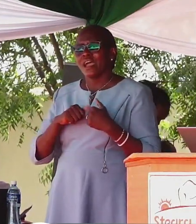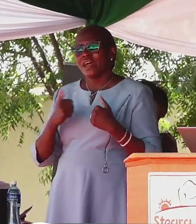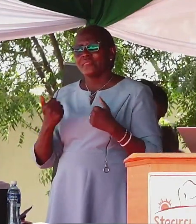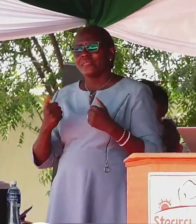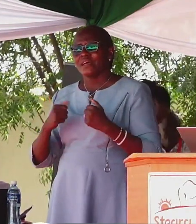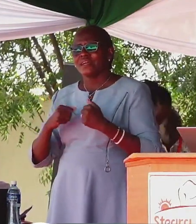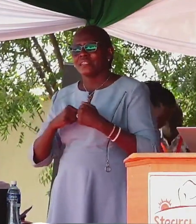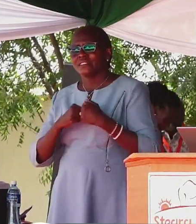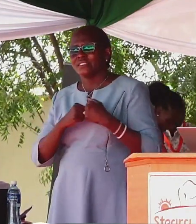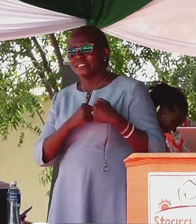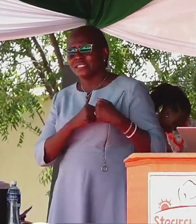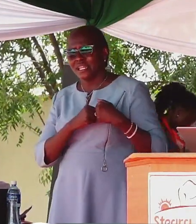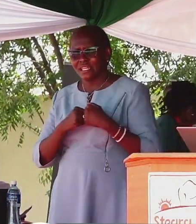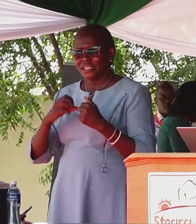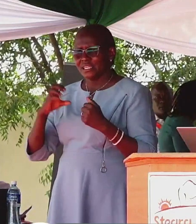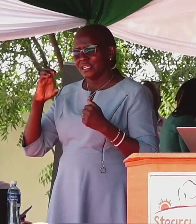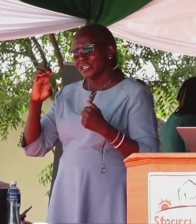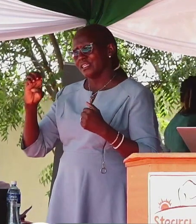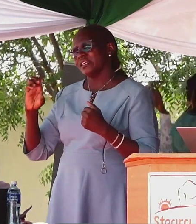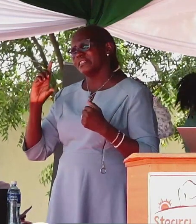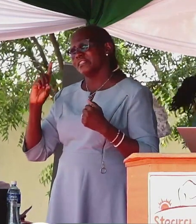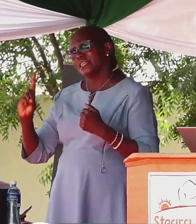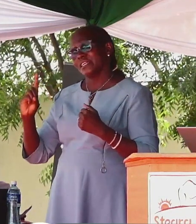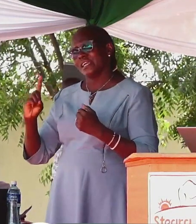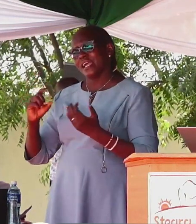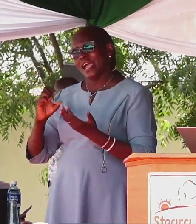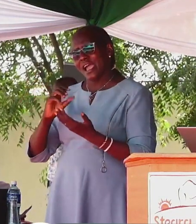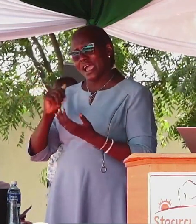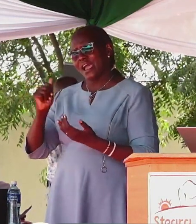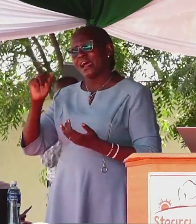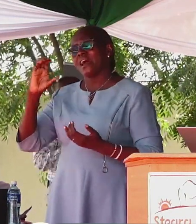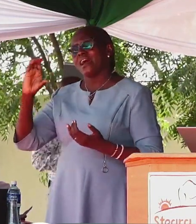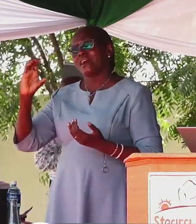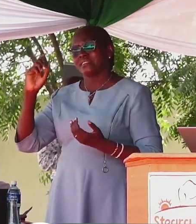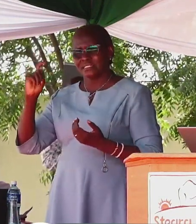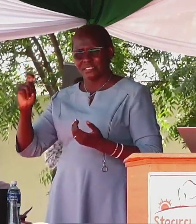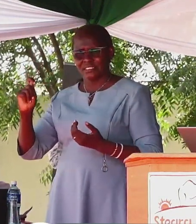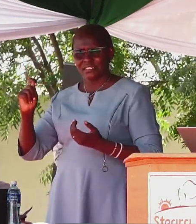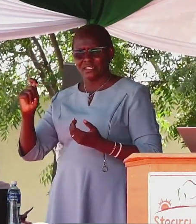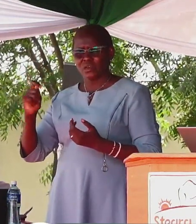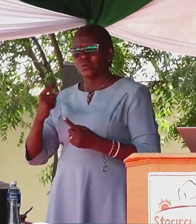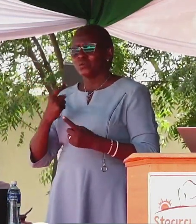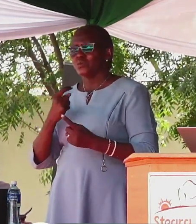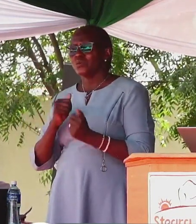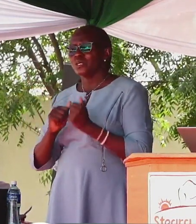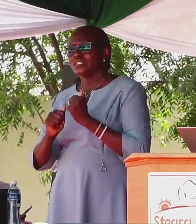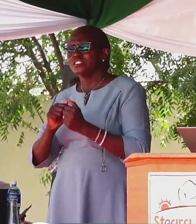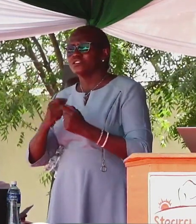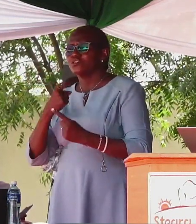EC Acts and quality assurance in the ECD space, whereby it talks about